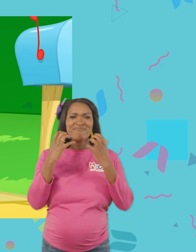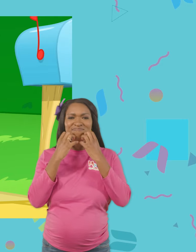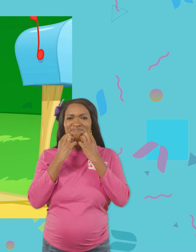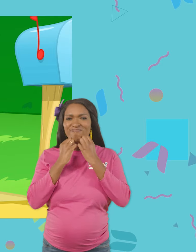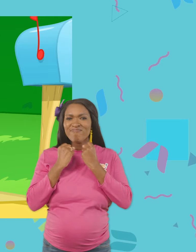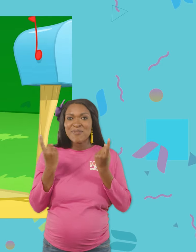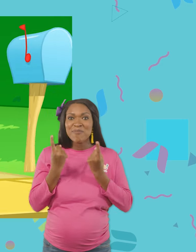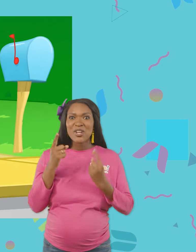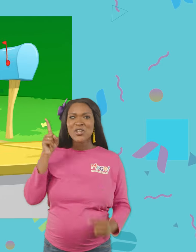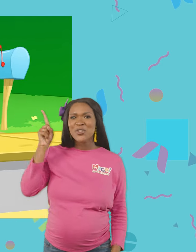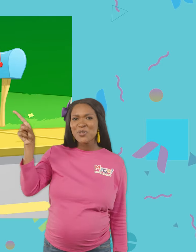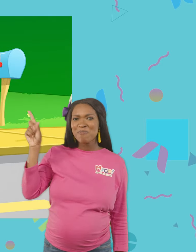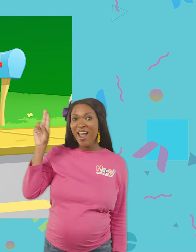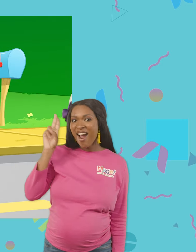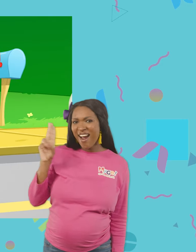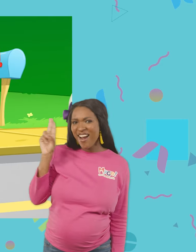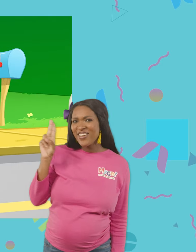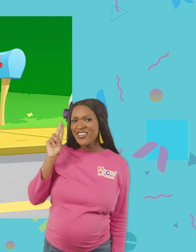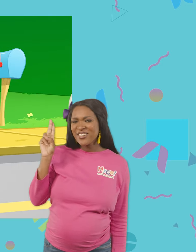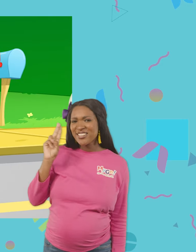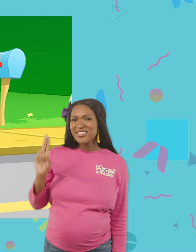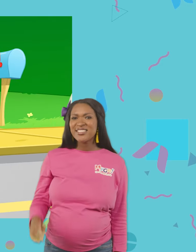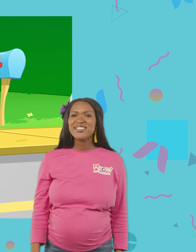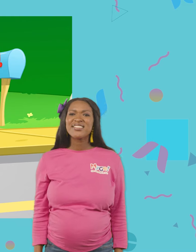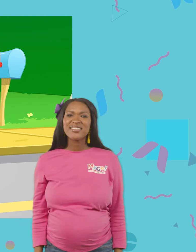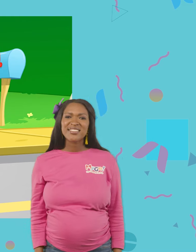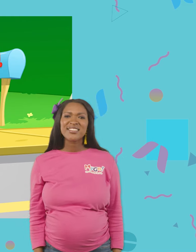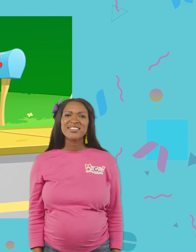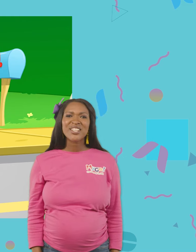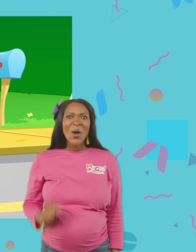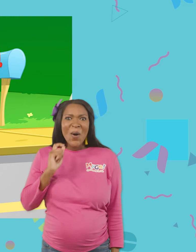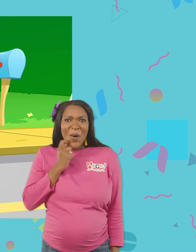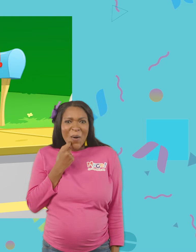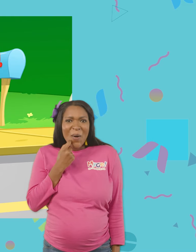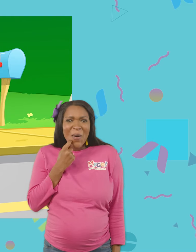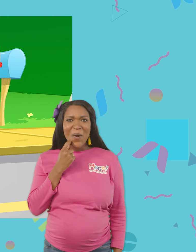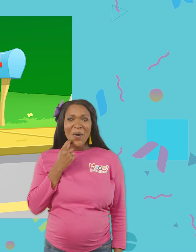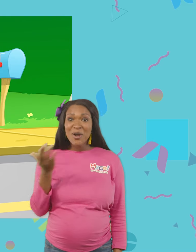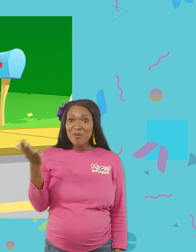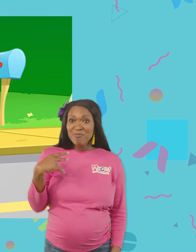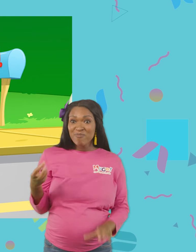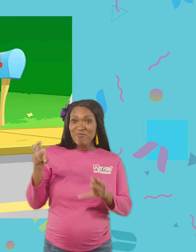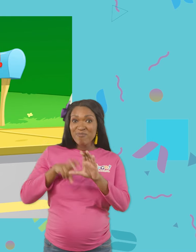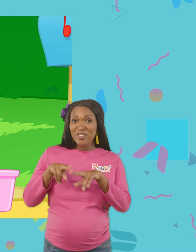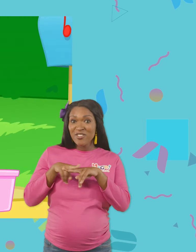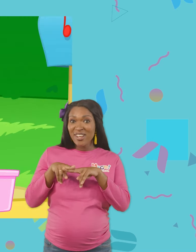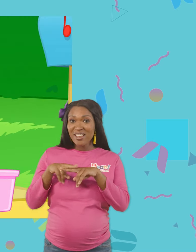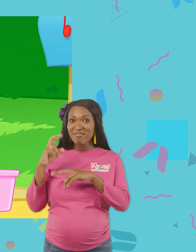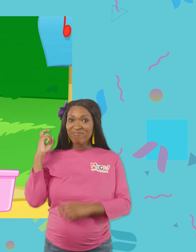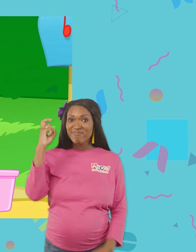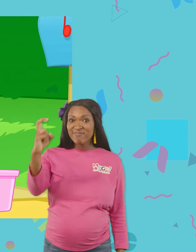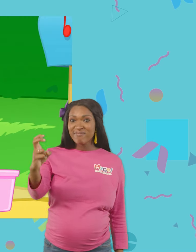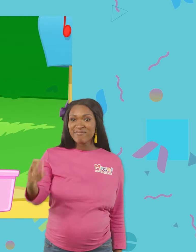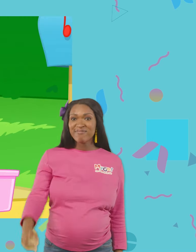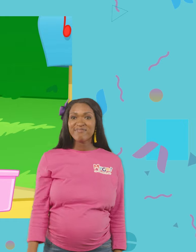very valuable to my uncle. That's cool. We could use Morphle the train to take you there.